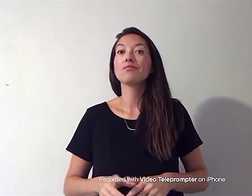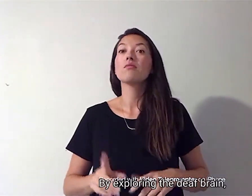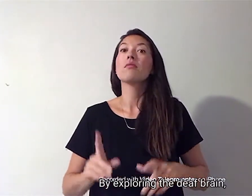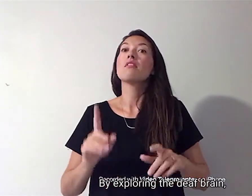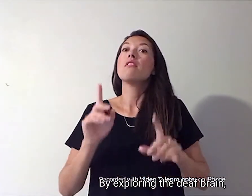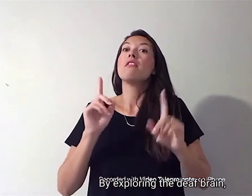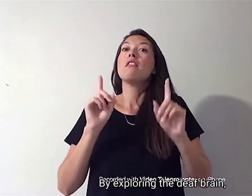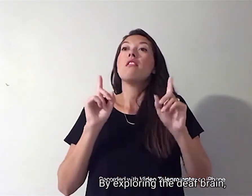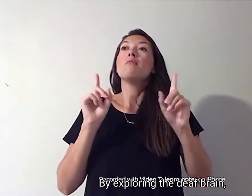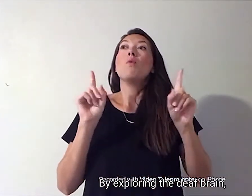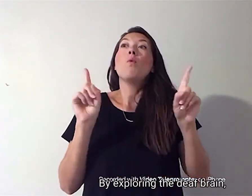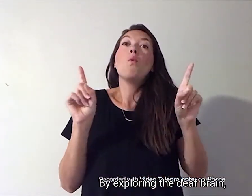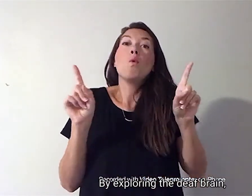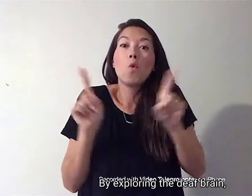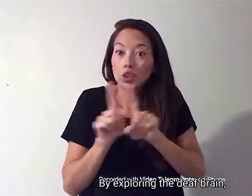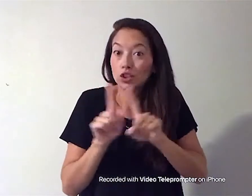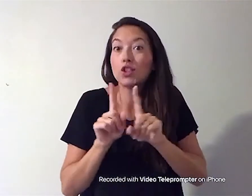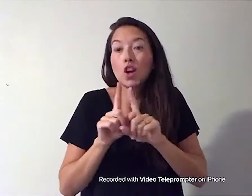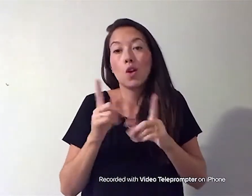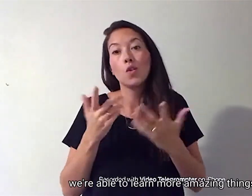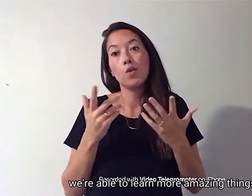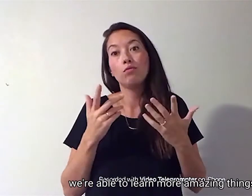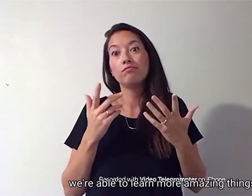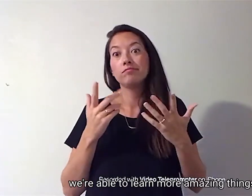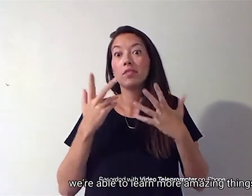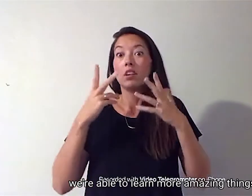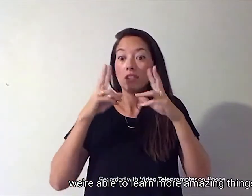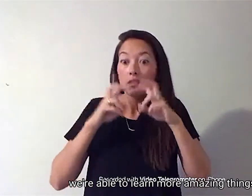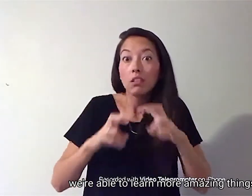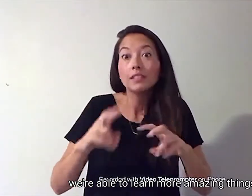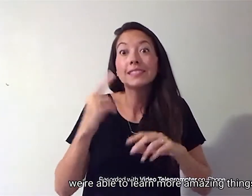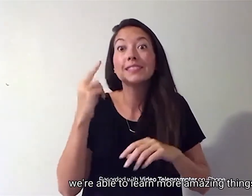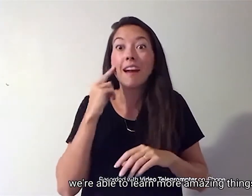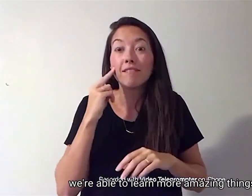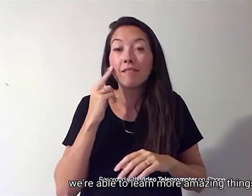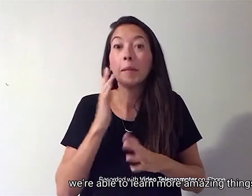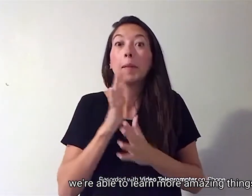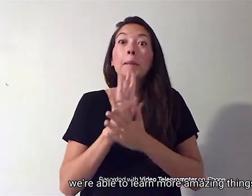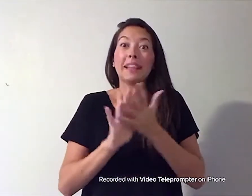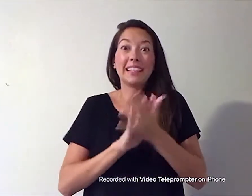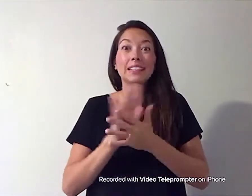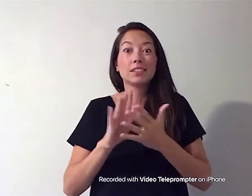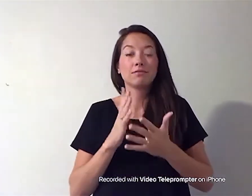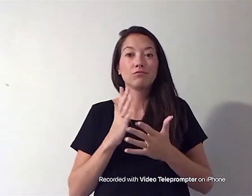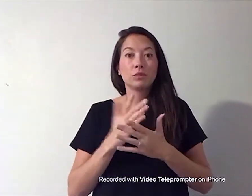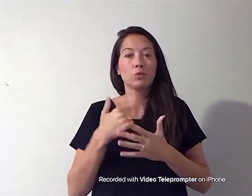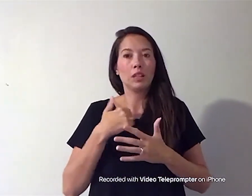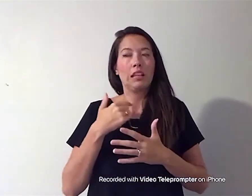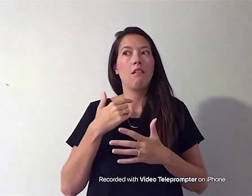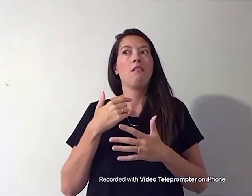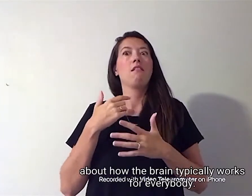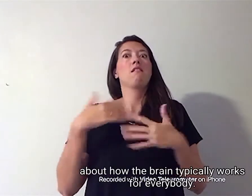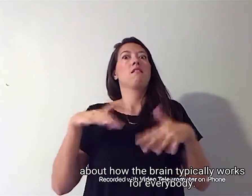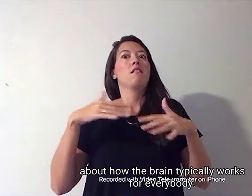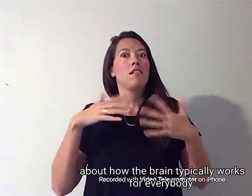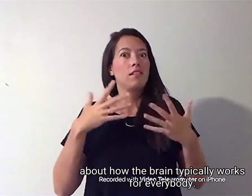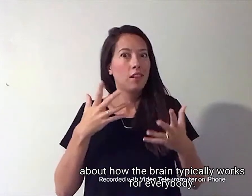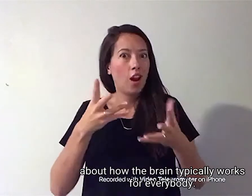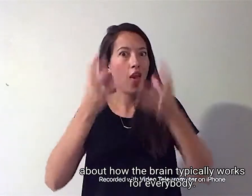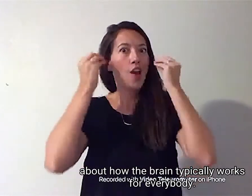By exploring the deaf brain, we're able to learn more amazing things about how the brain